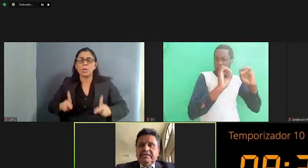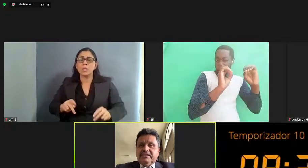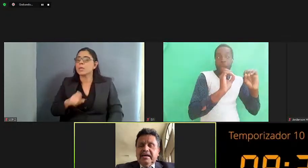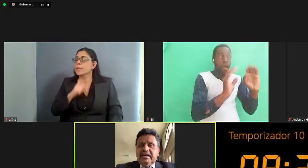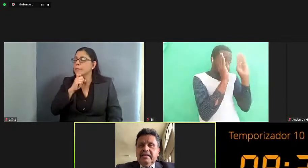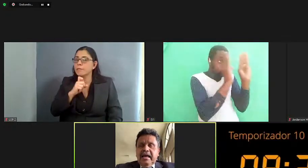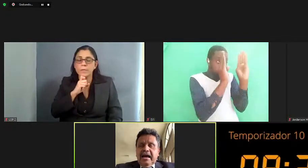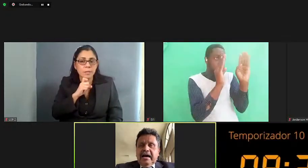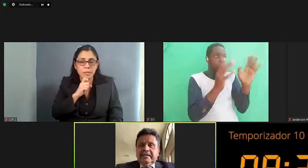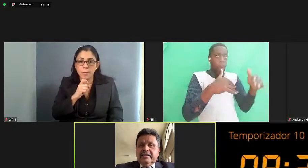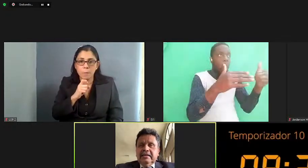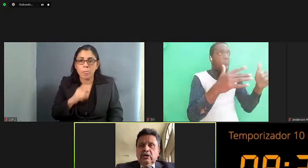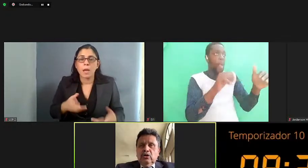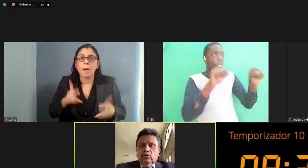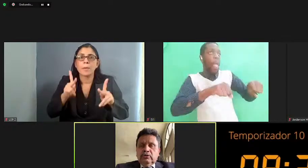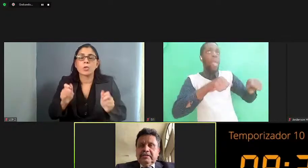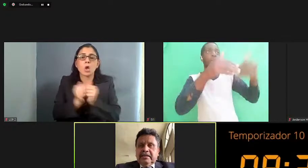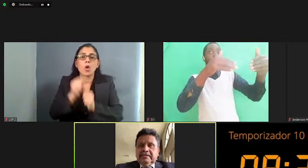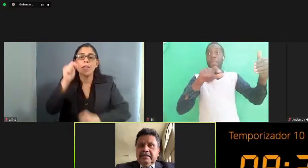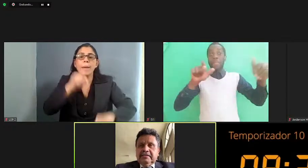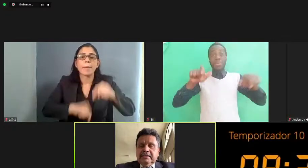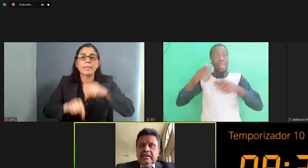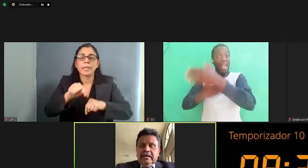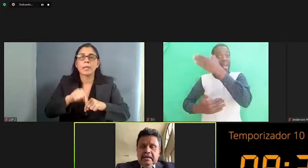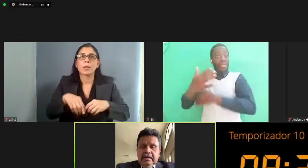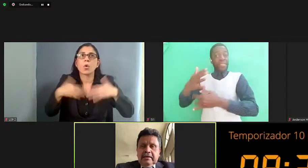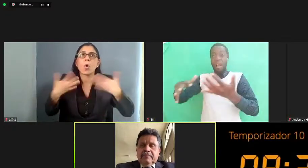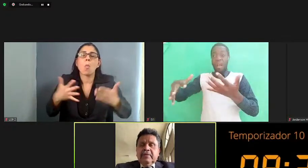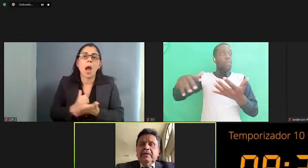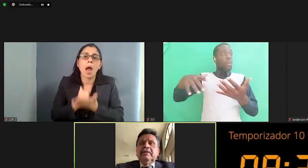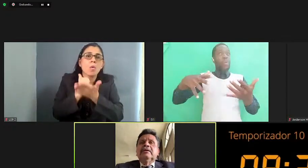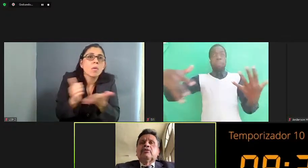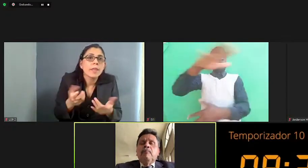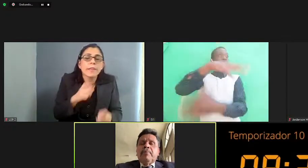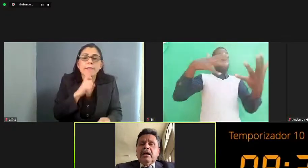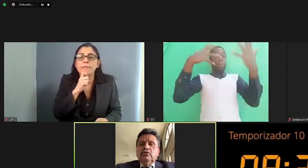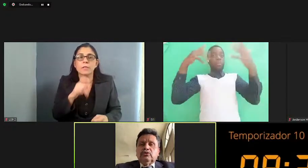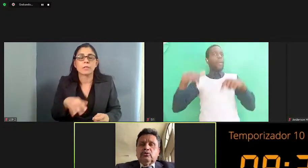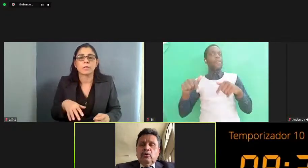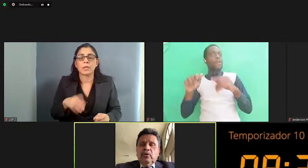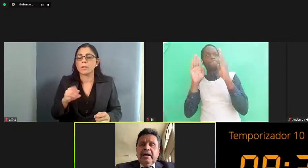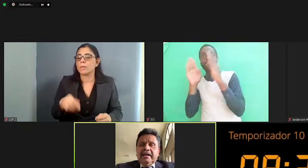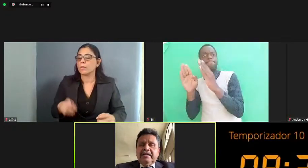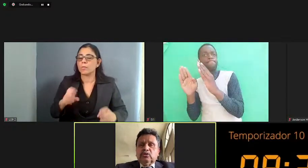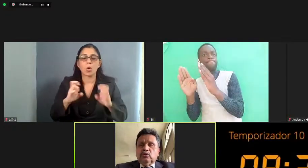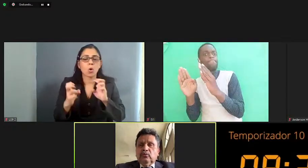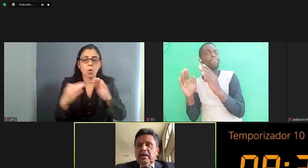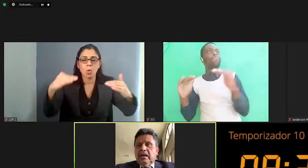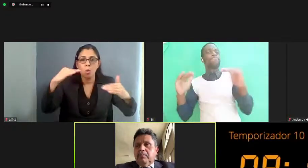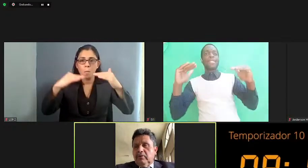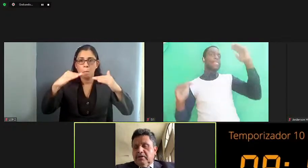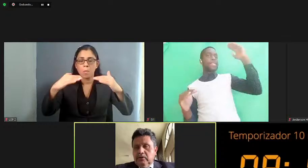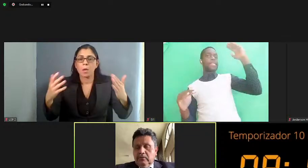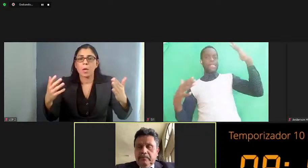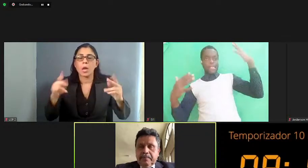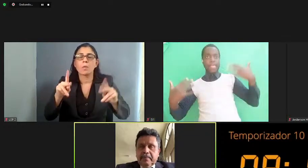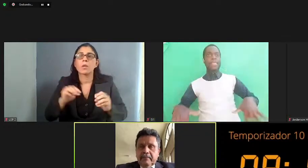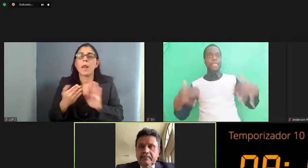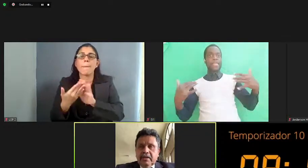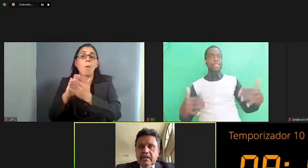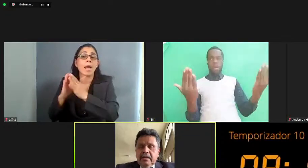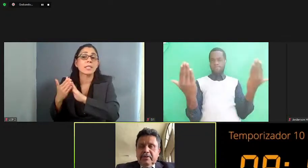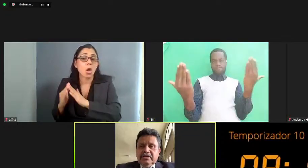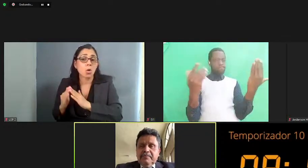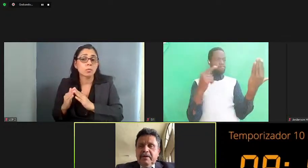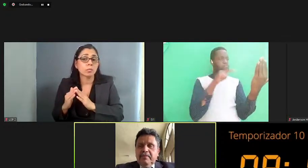that persons with disabilities have before disasters in